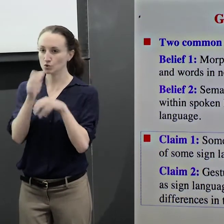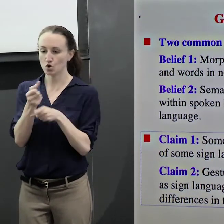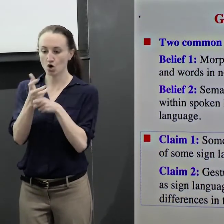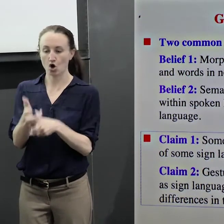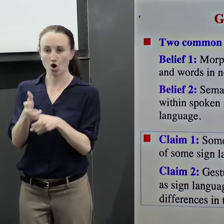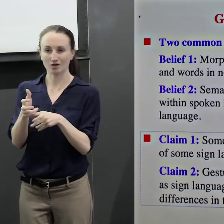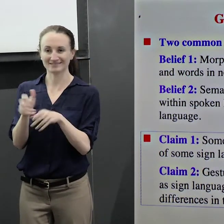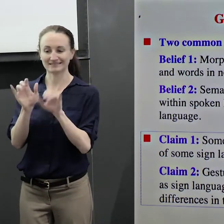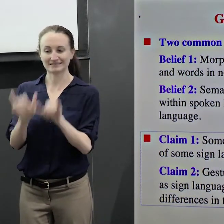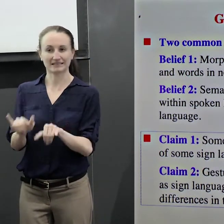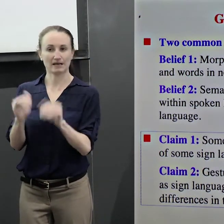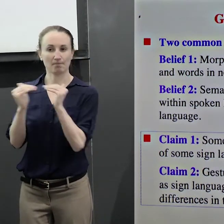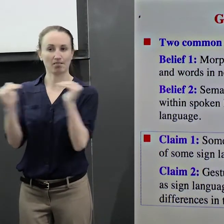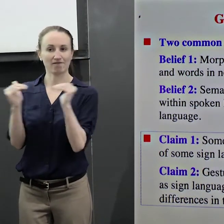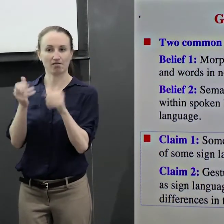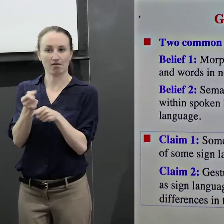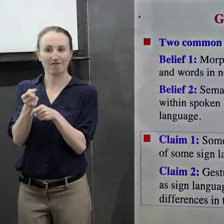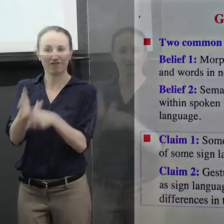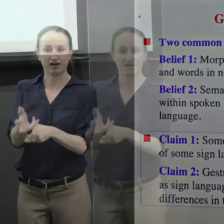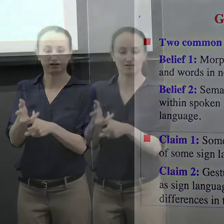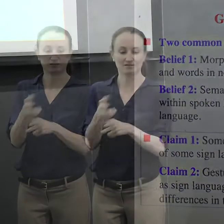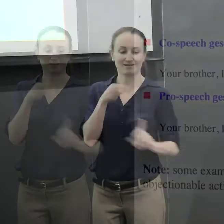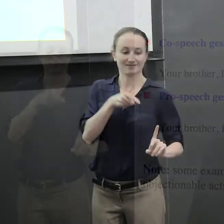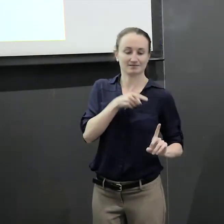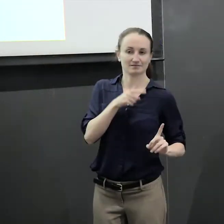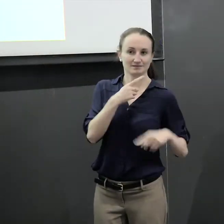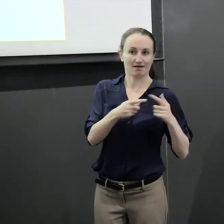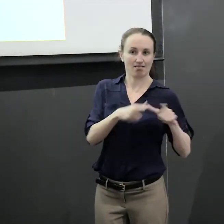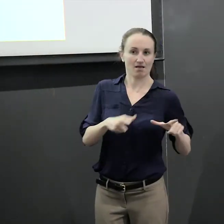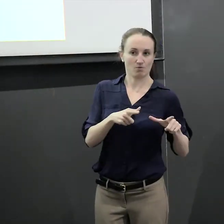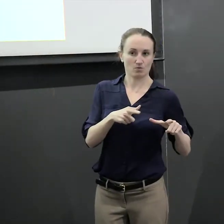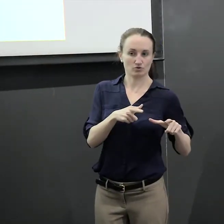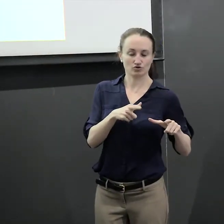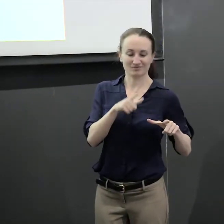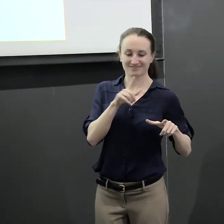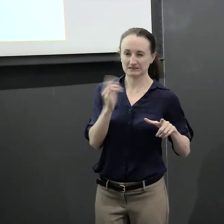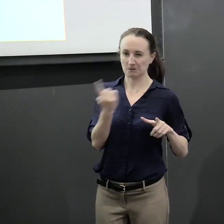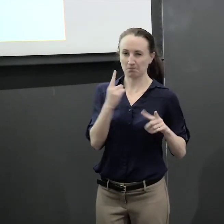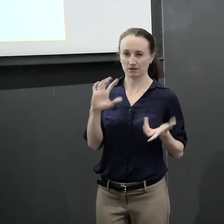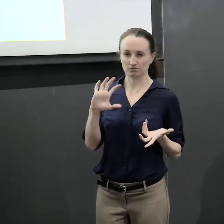as sign language iconic enrichments. There's systematic differences between them.